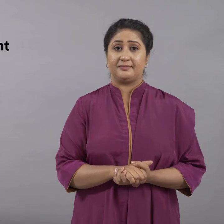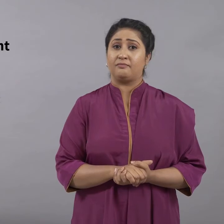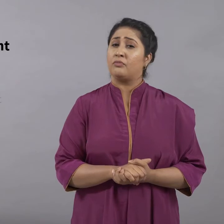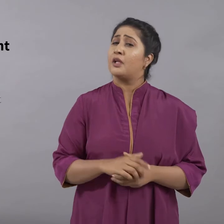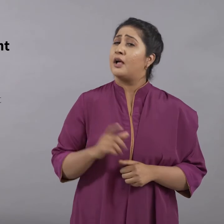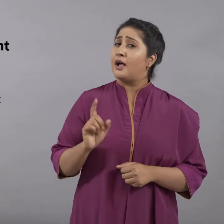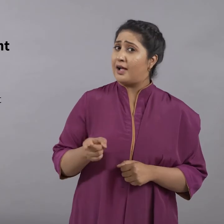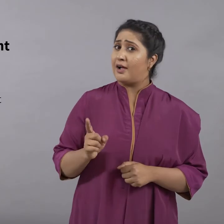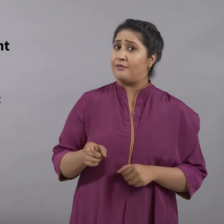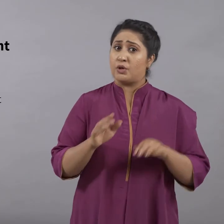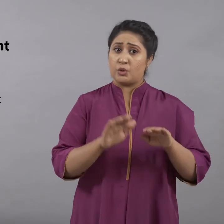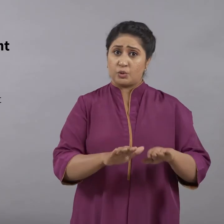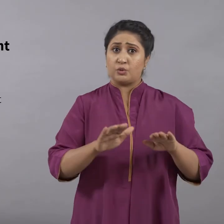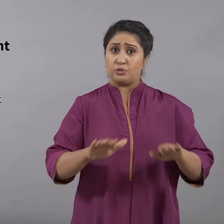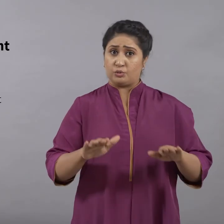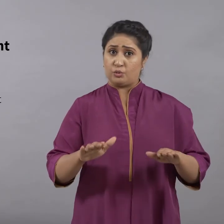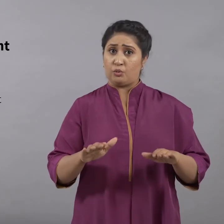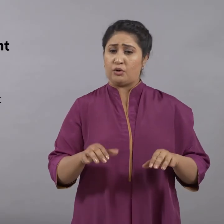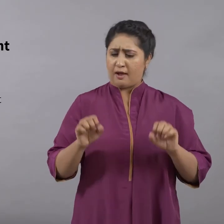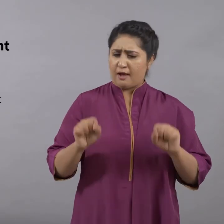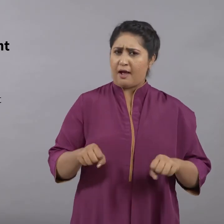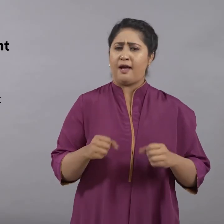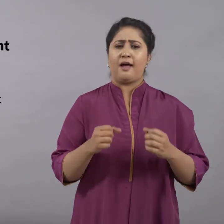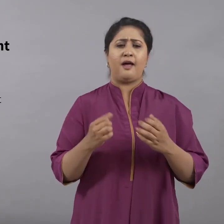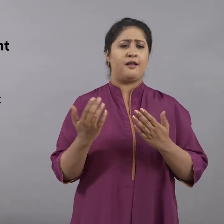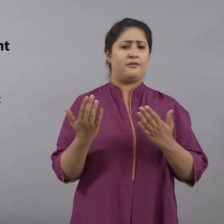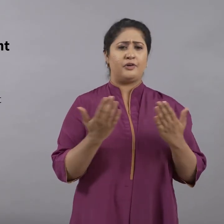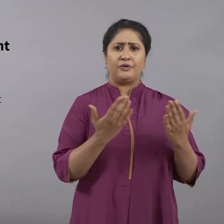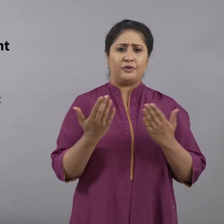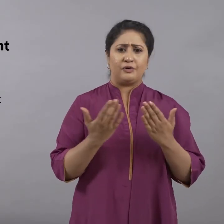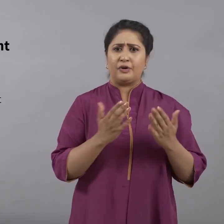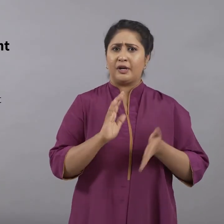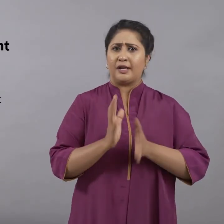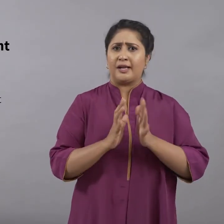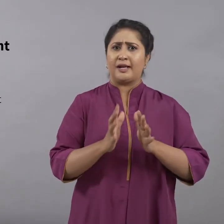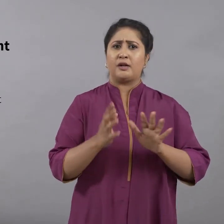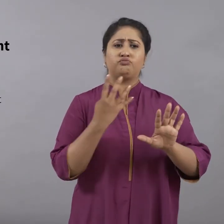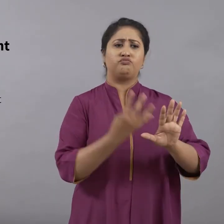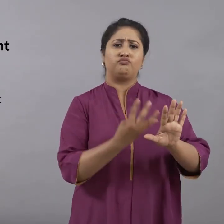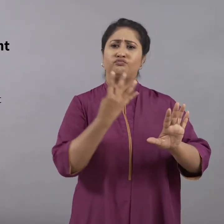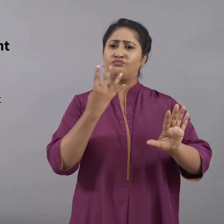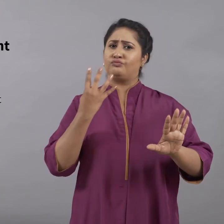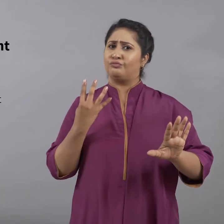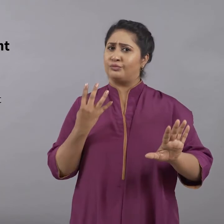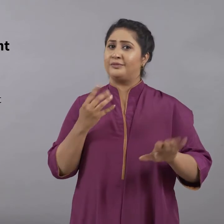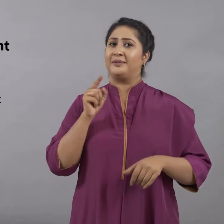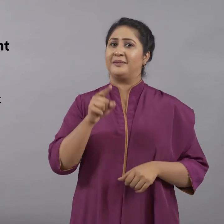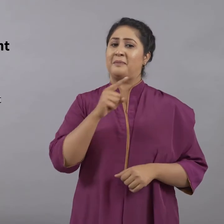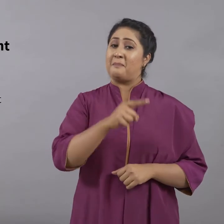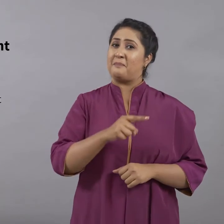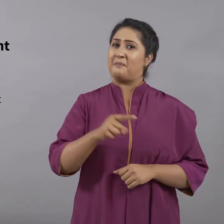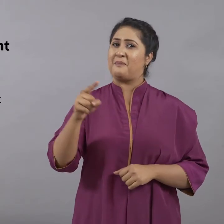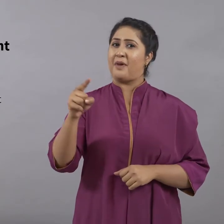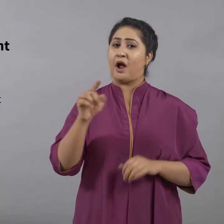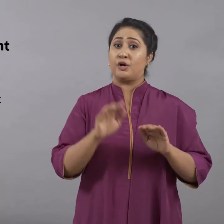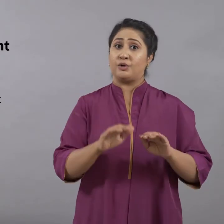If the student can read 4 words out of 5, then mark the student as a word